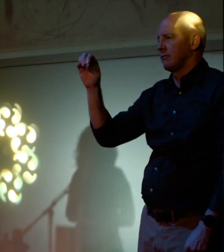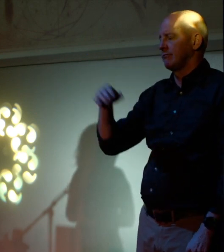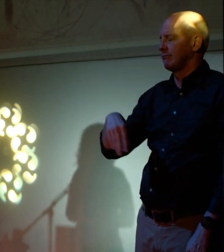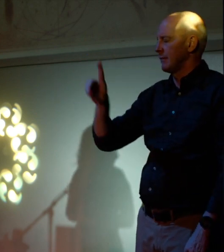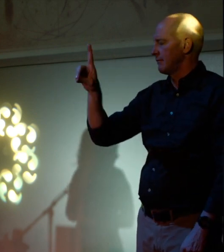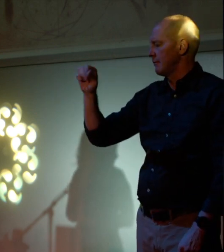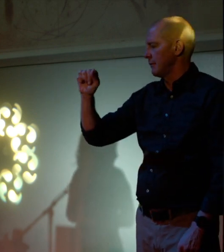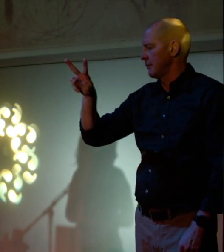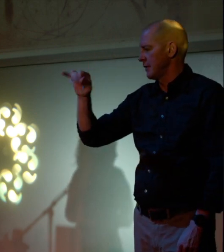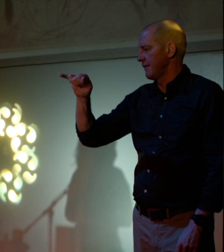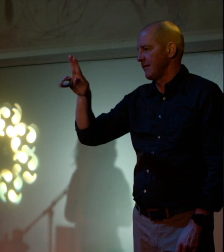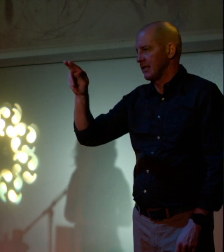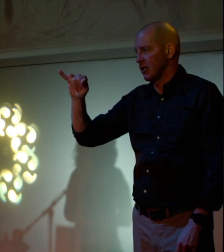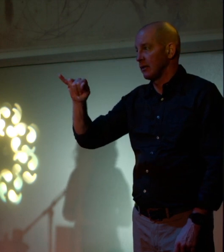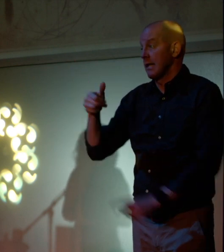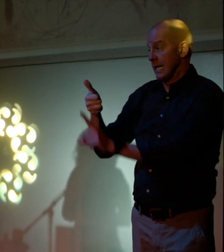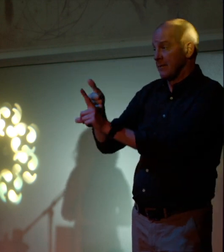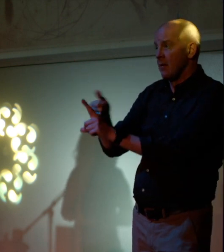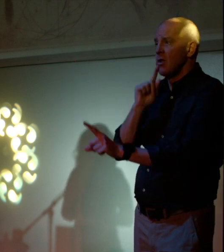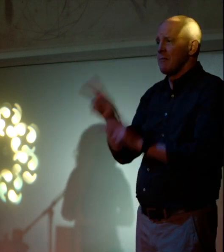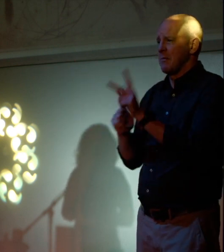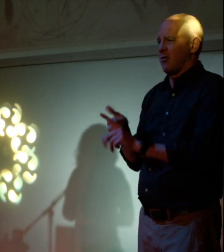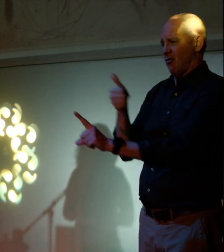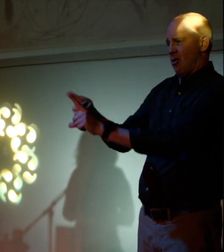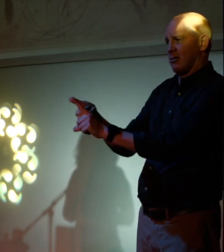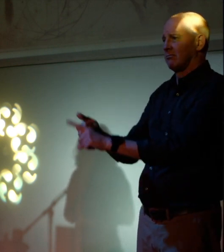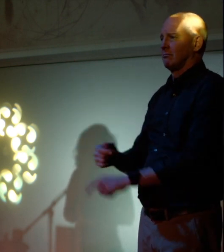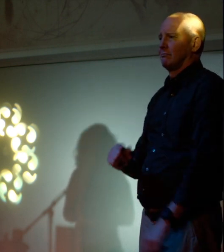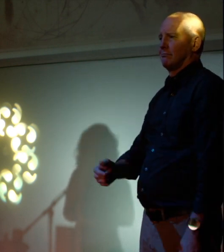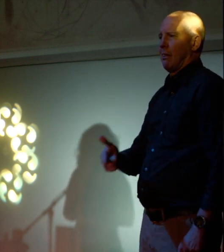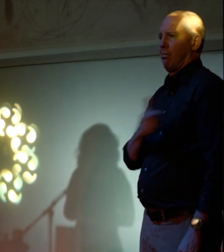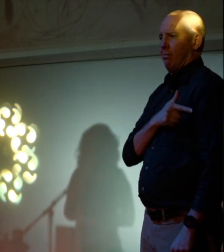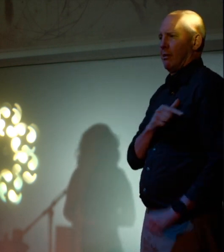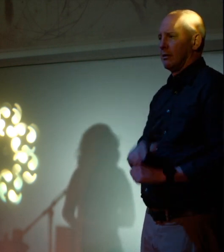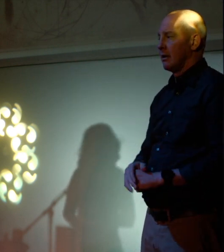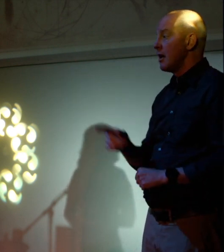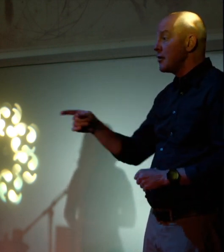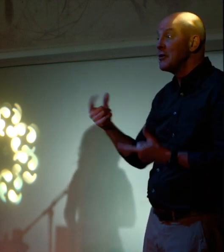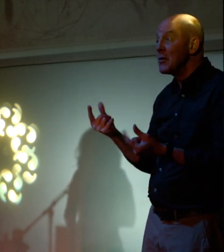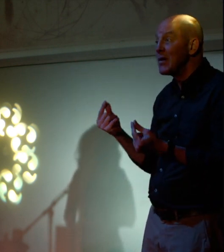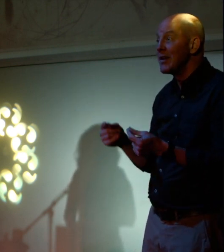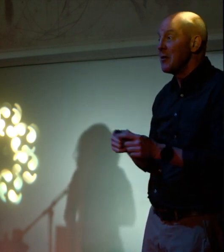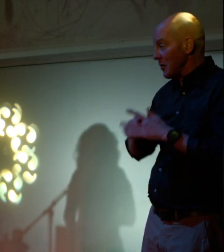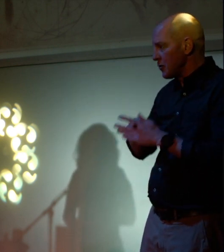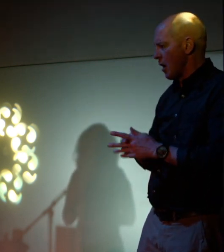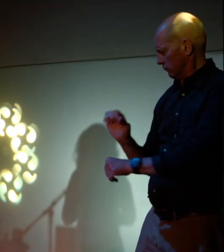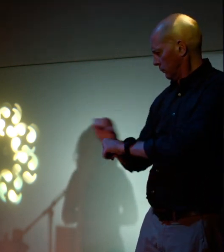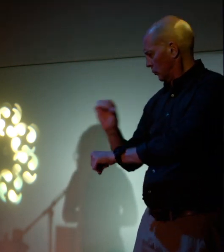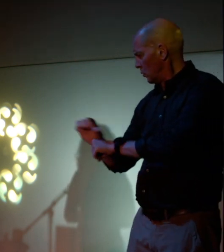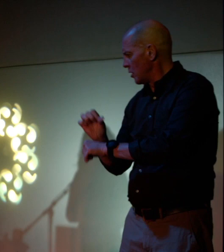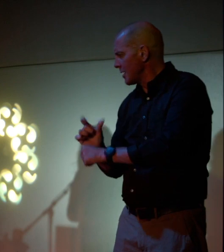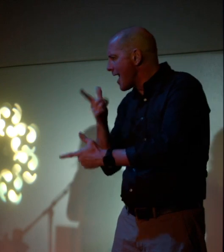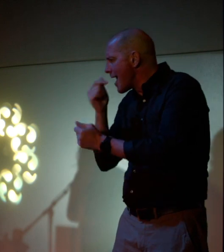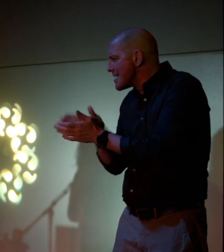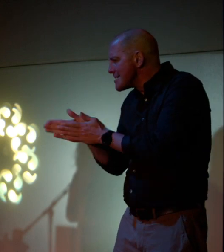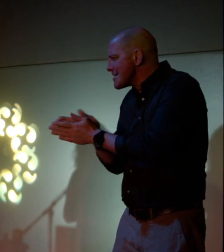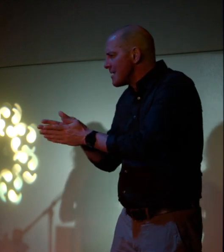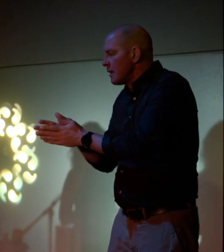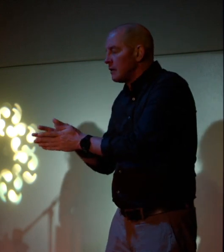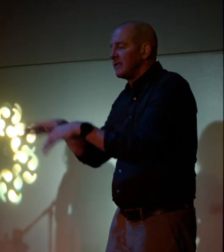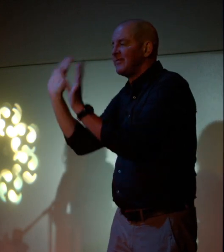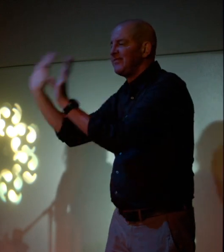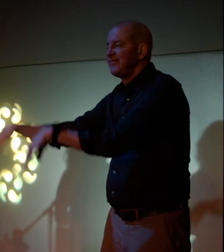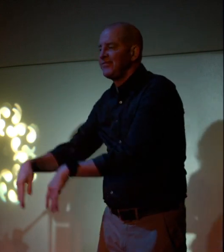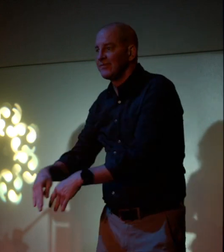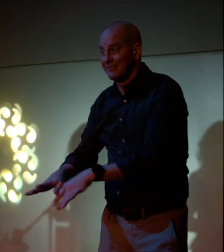his time for being something of a slacker. He had a reputation for abandoning half-completed projects. In fact, these